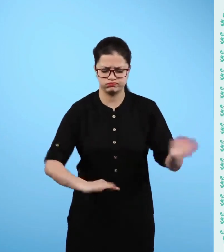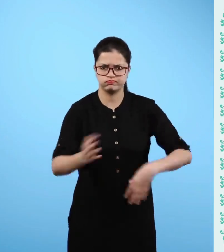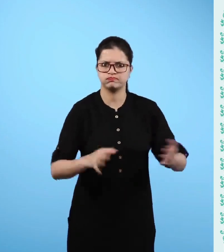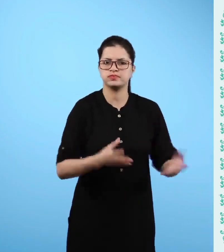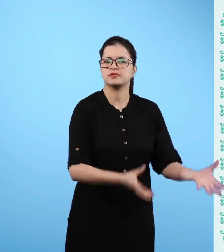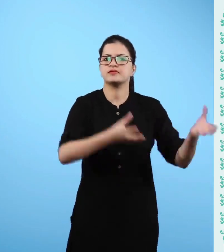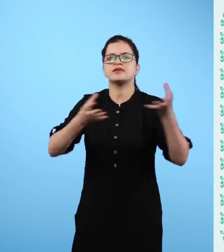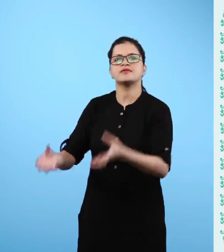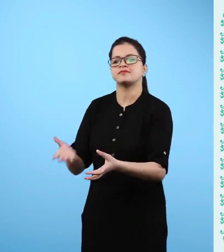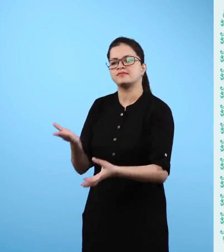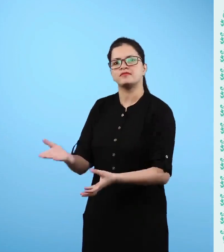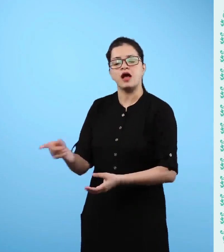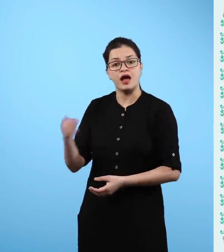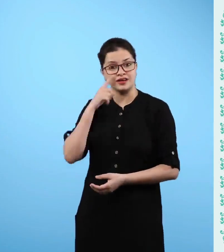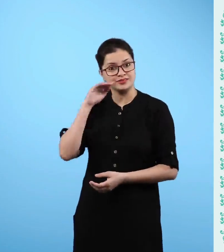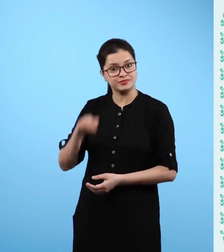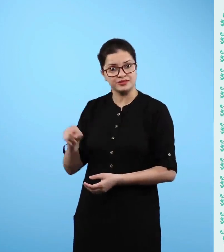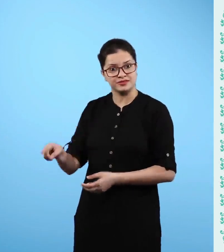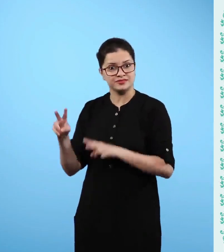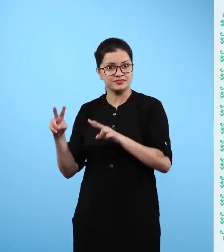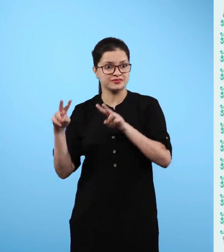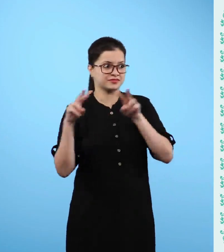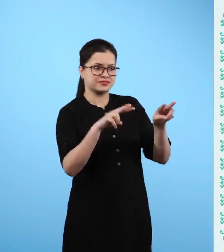the photo and make your own box.